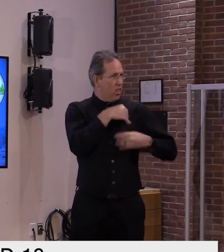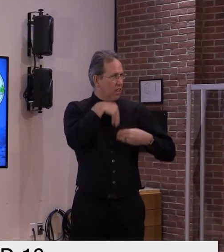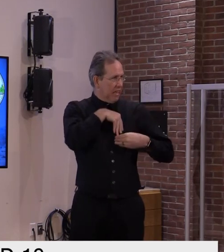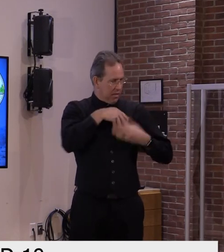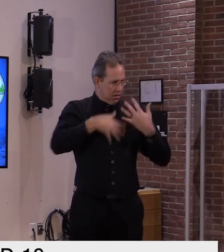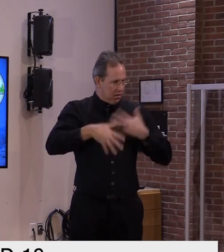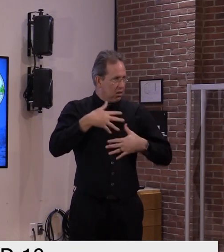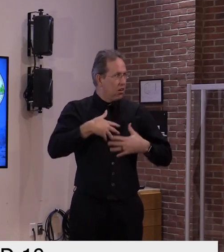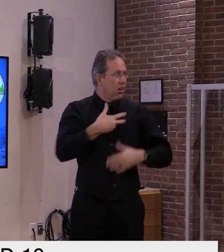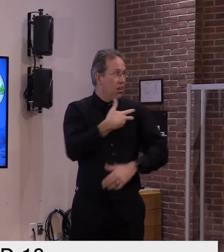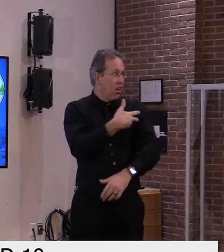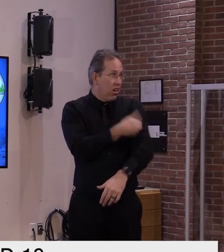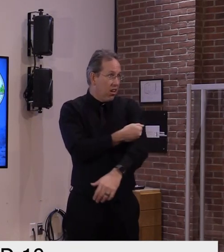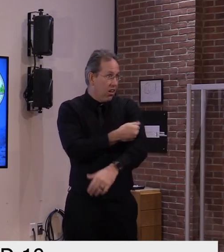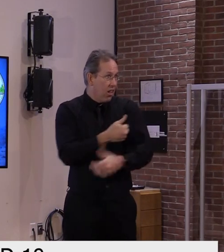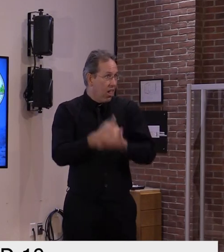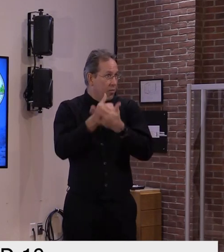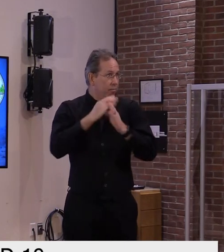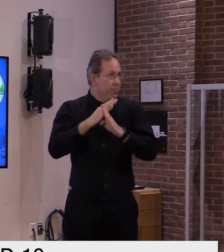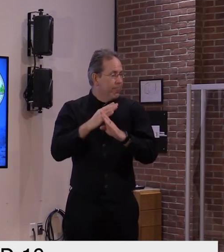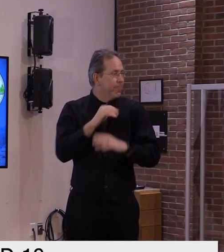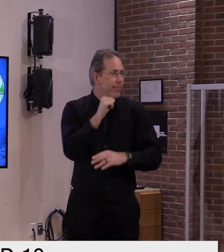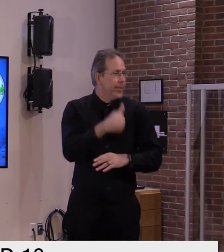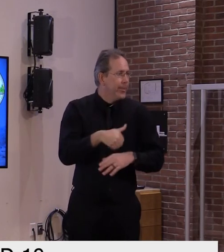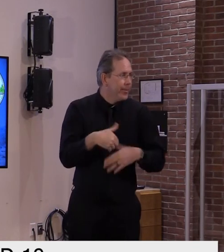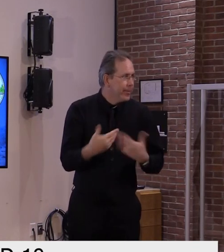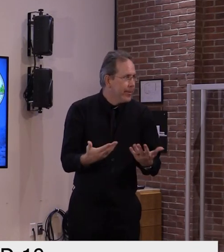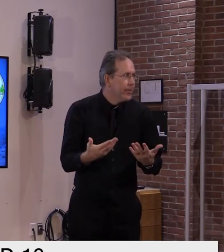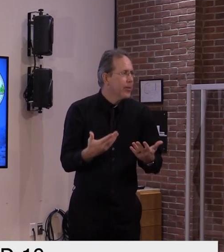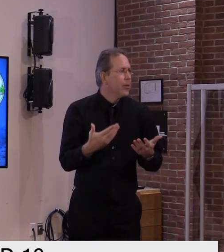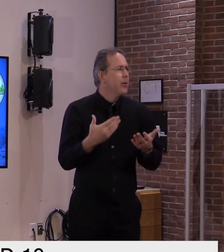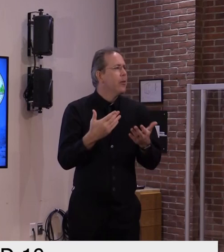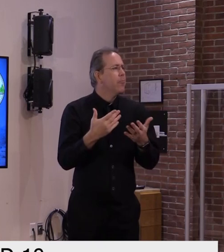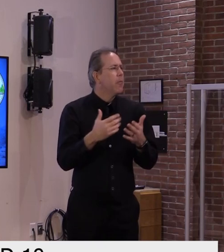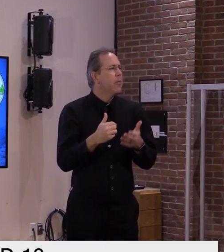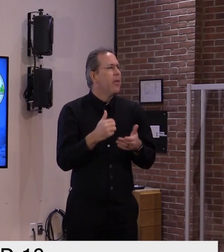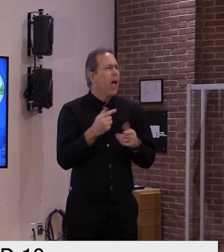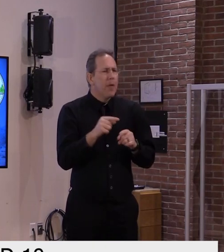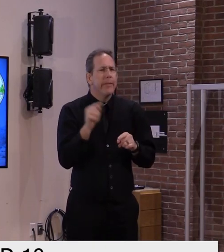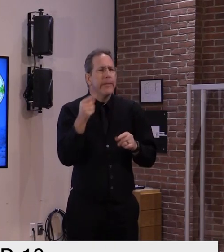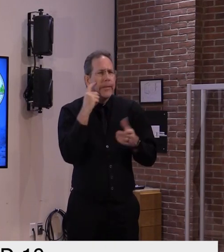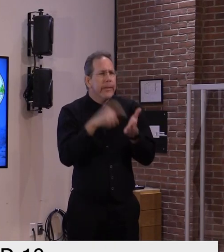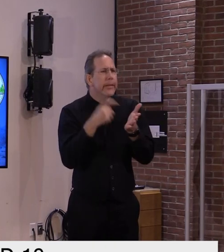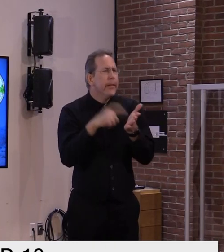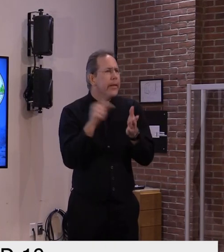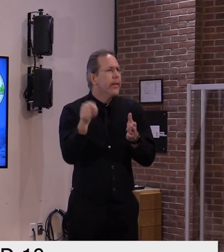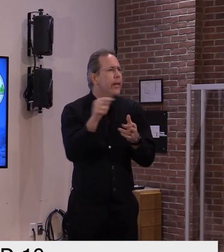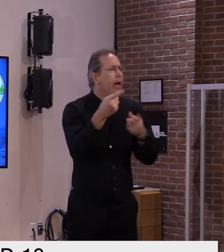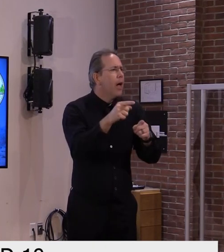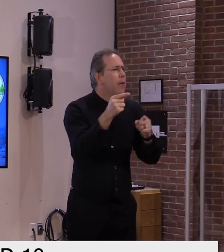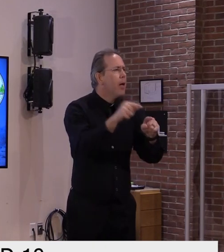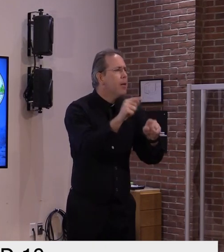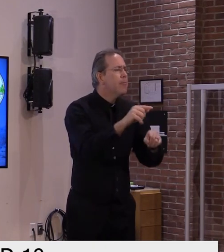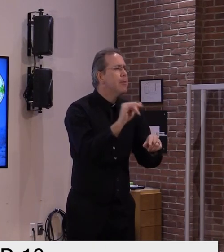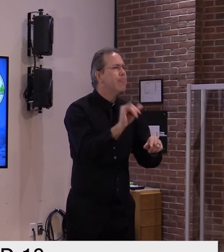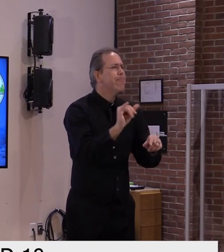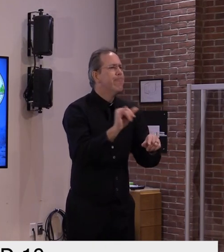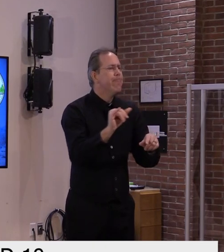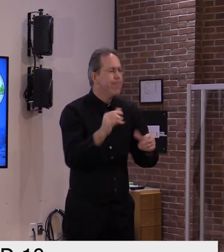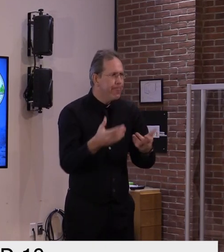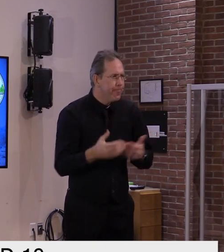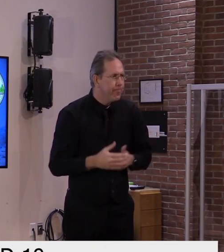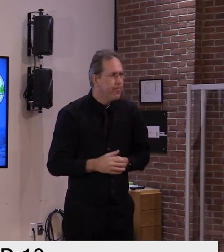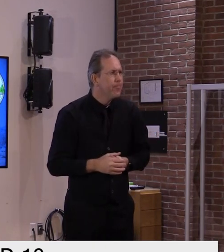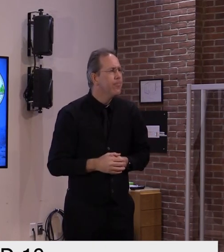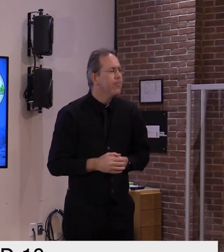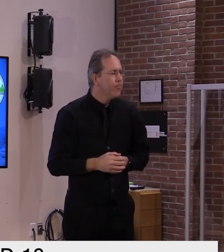described, it has happened here. Generally, Once you get COVID,